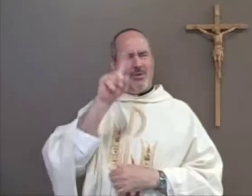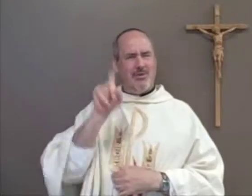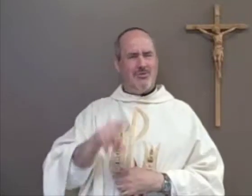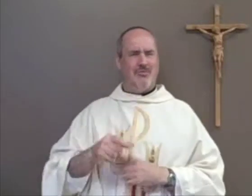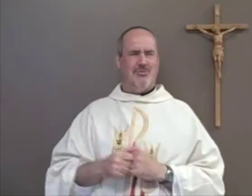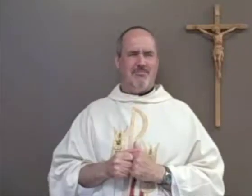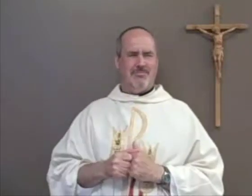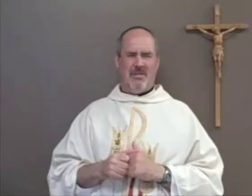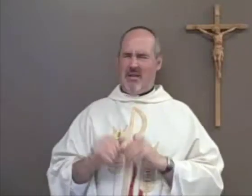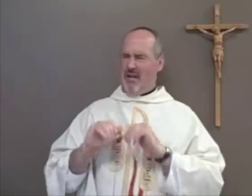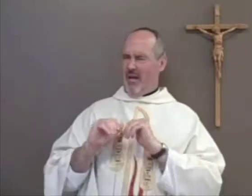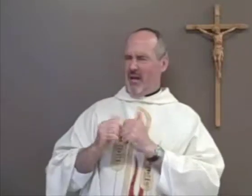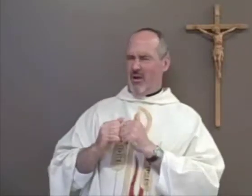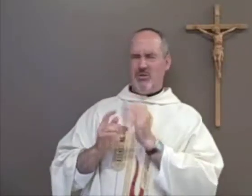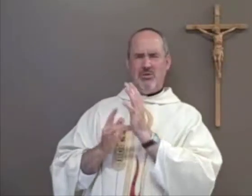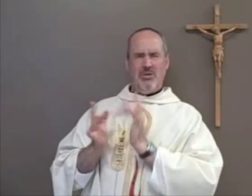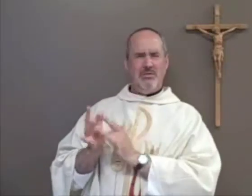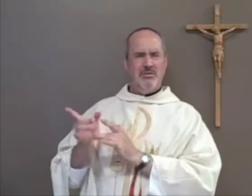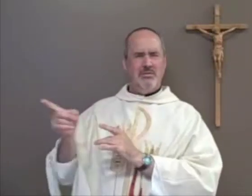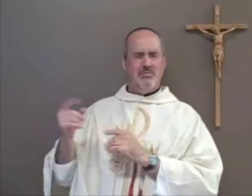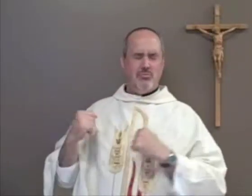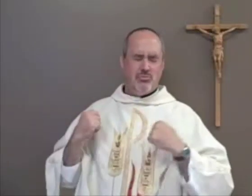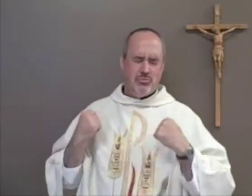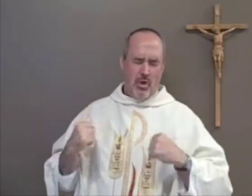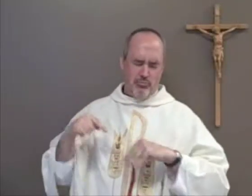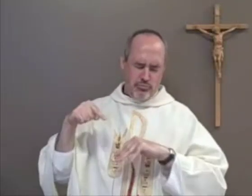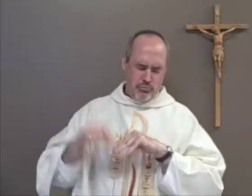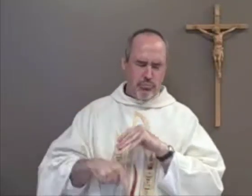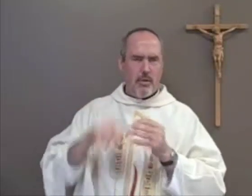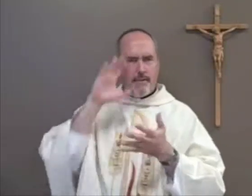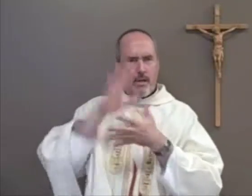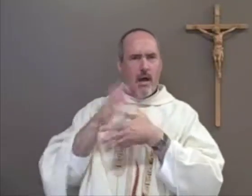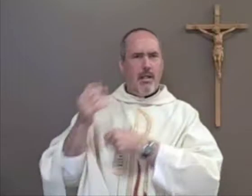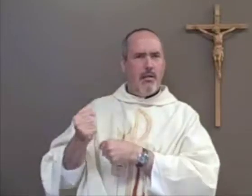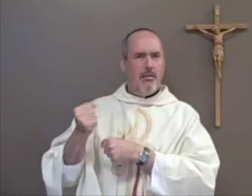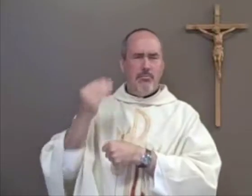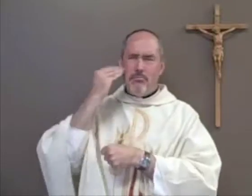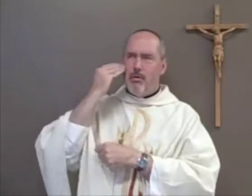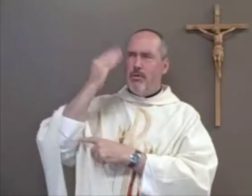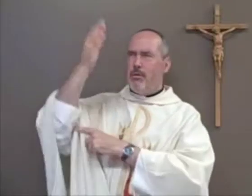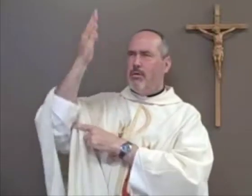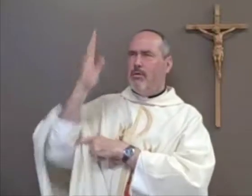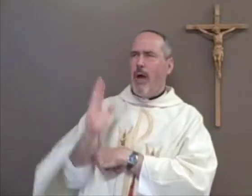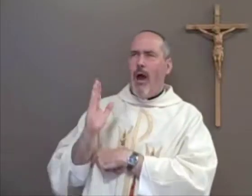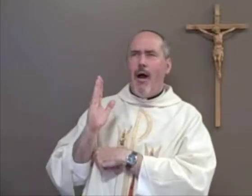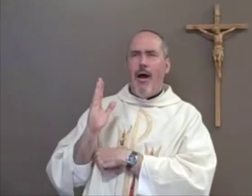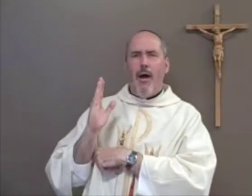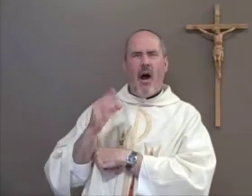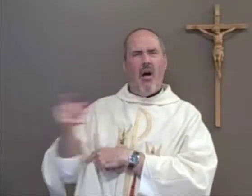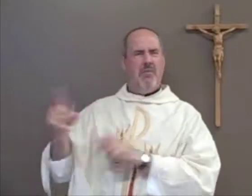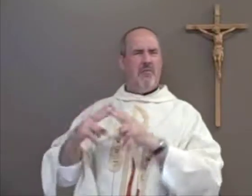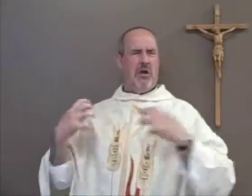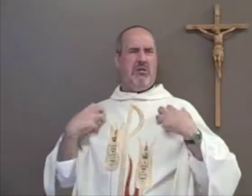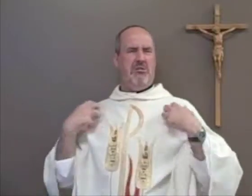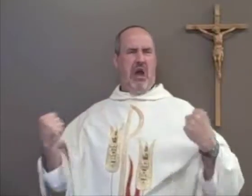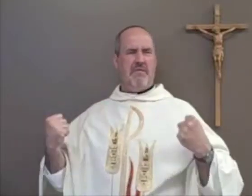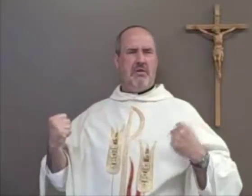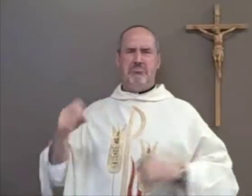man. So let me ask you a question. How did Jesus have such strong faith, and how was he so brave to be able